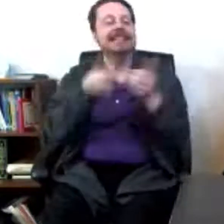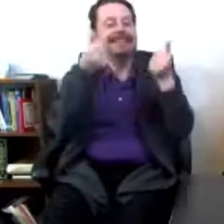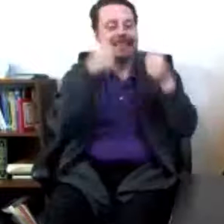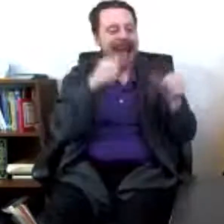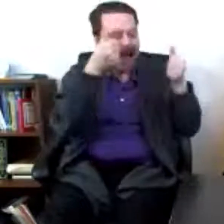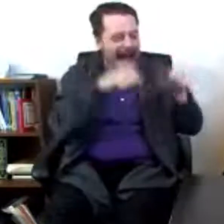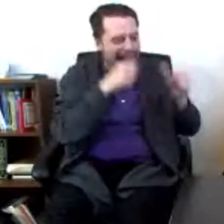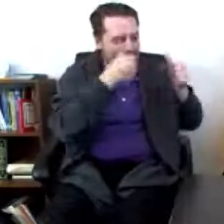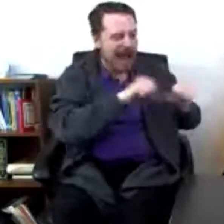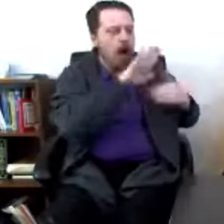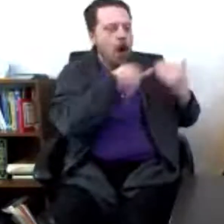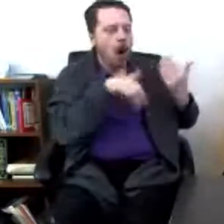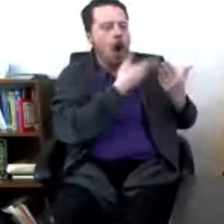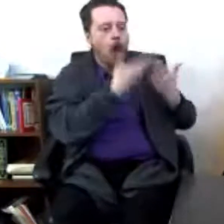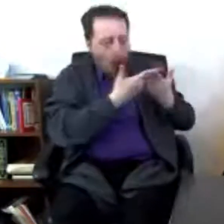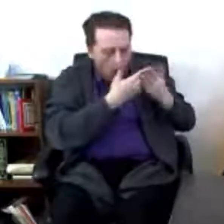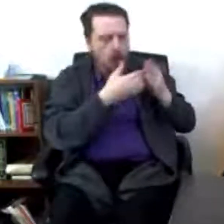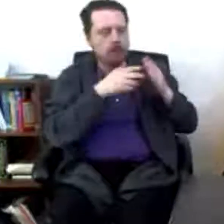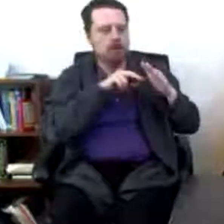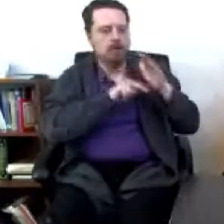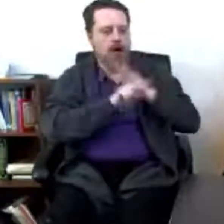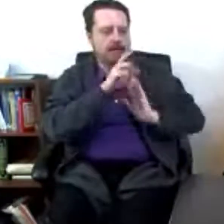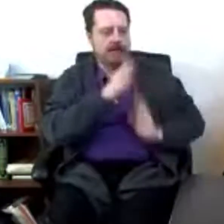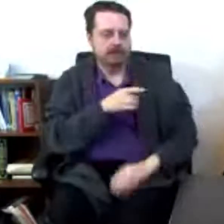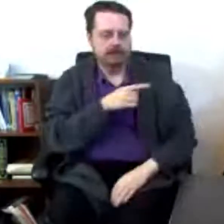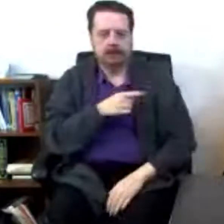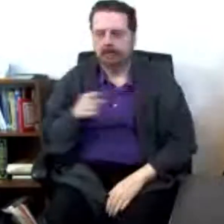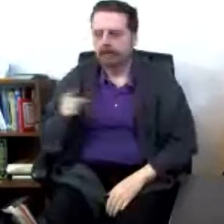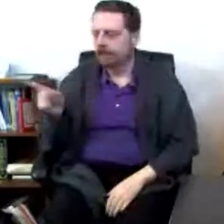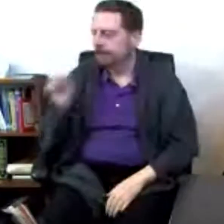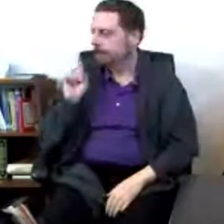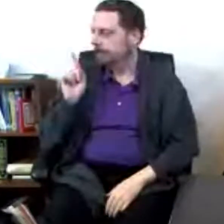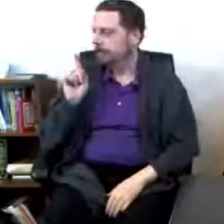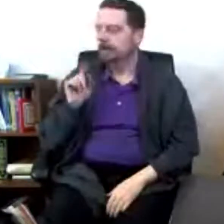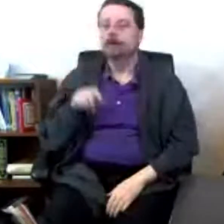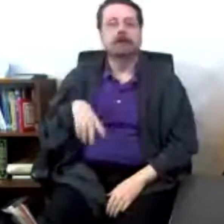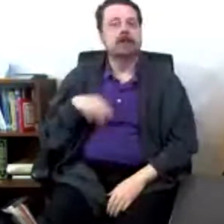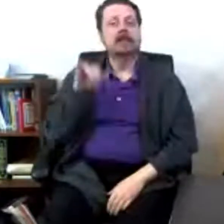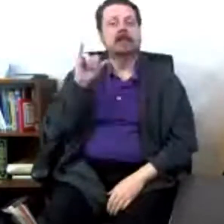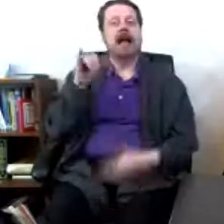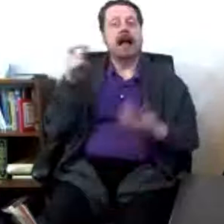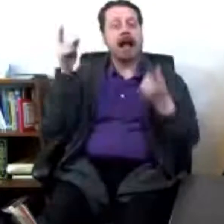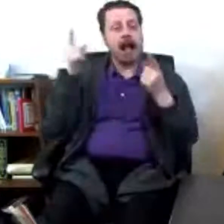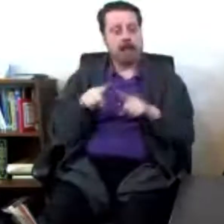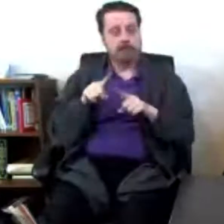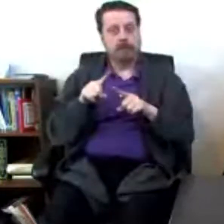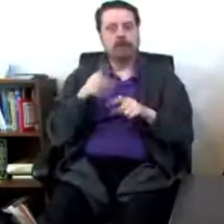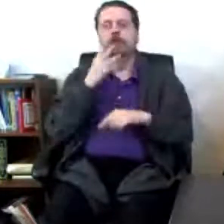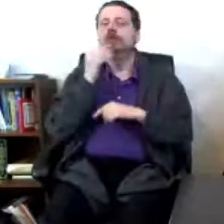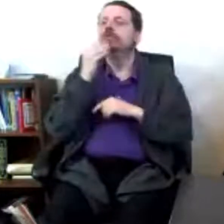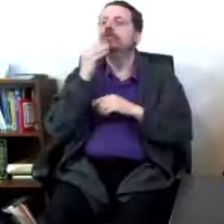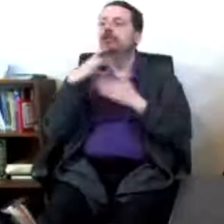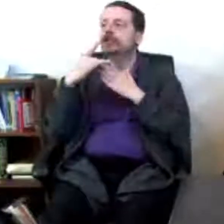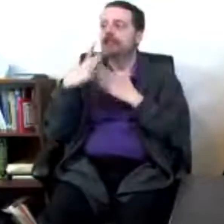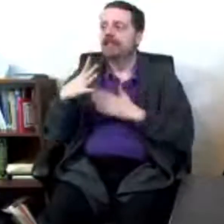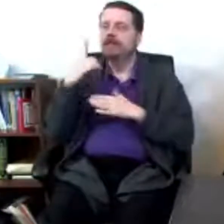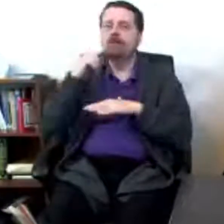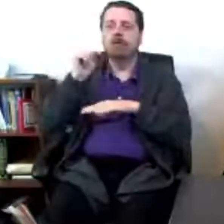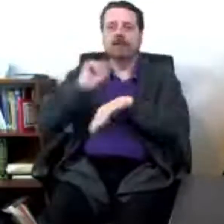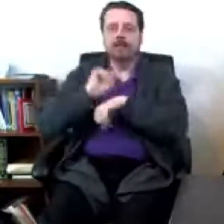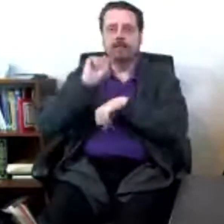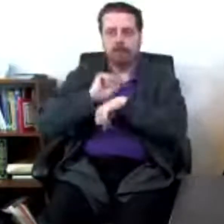of all other prophets. And this is what happened when the Jewish leaders of the